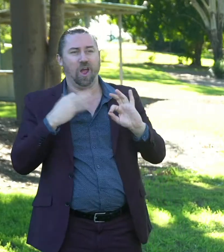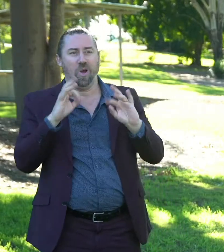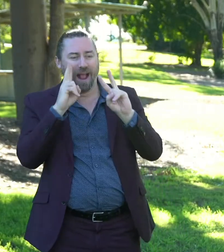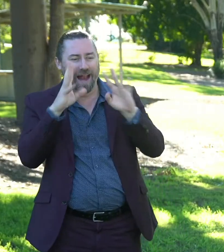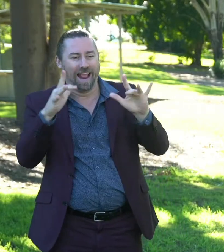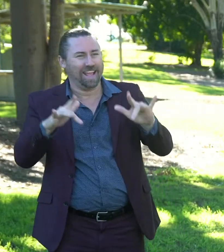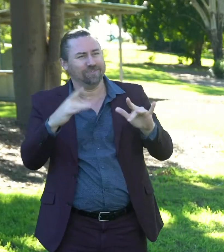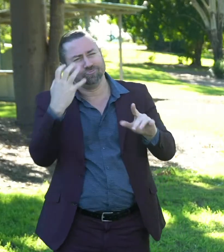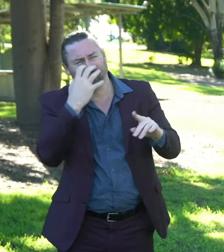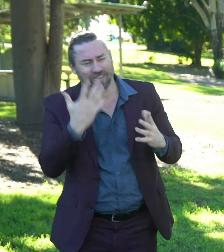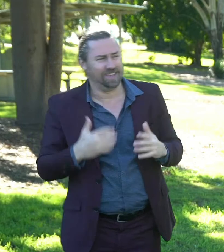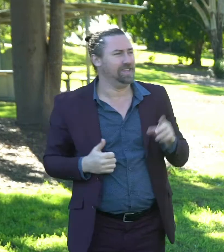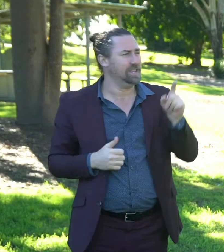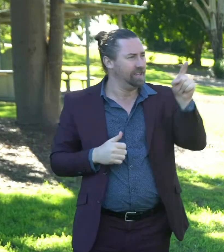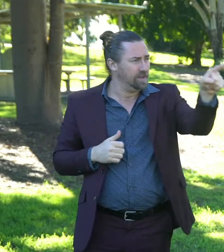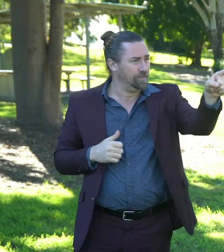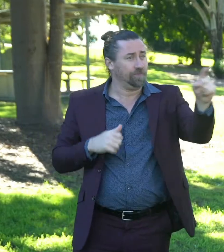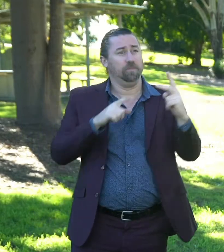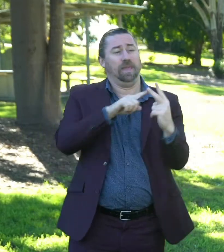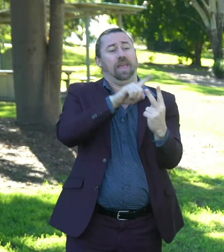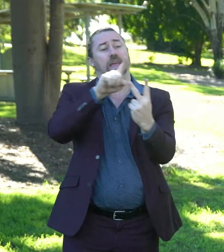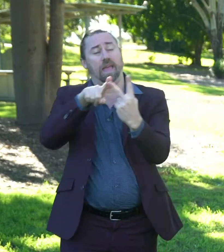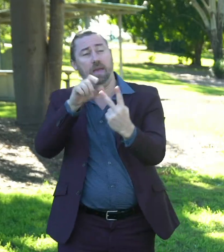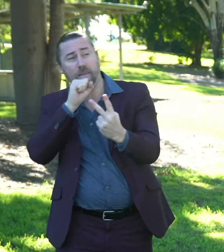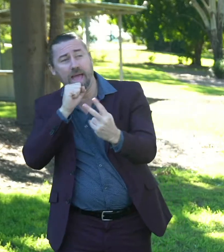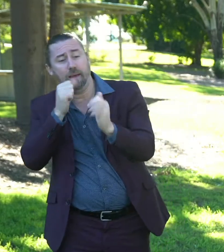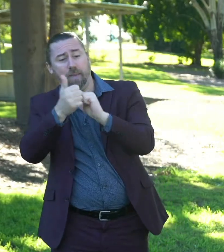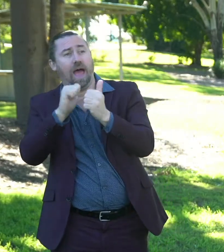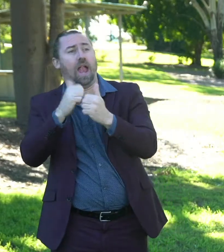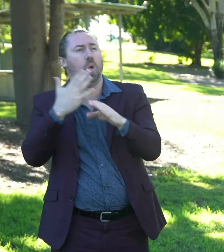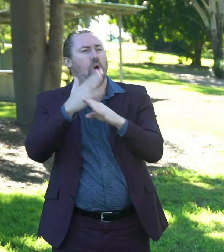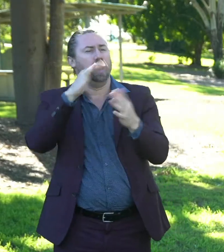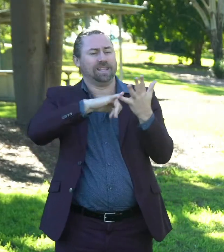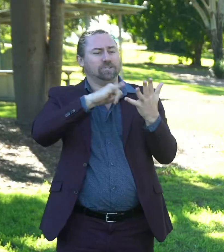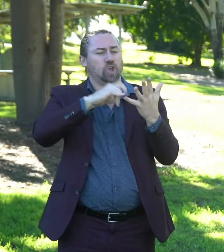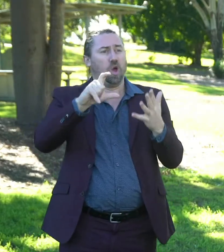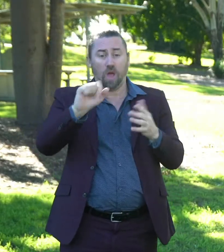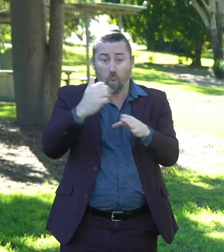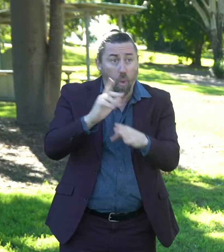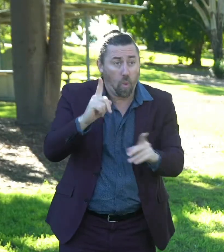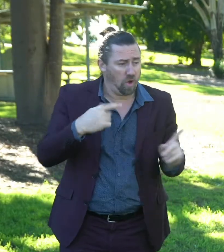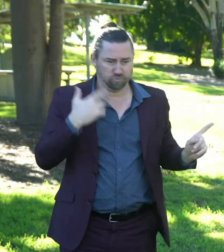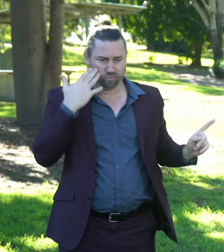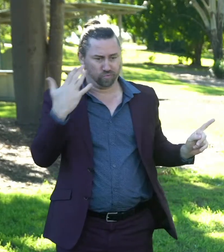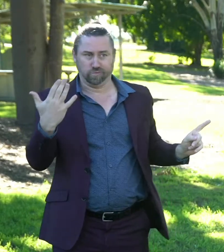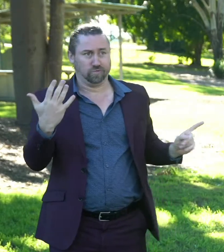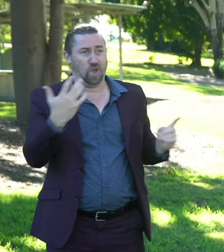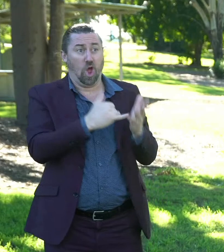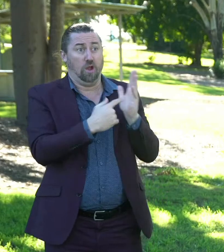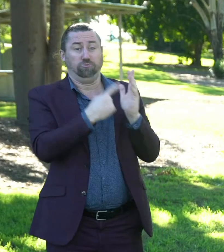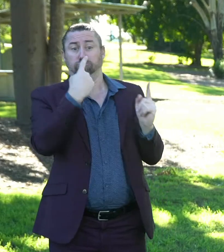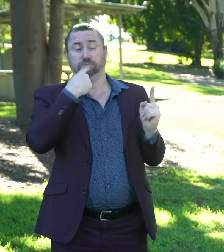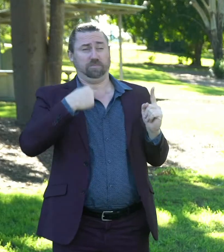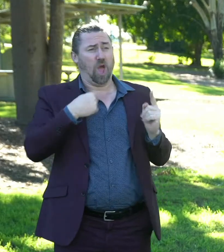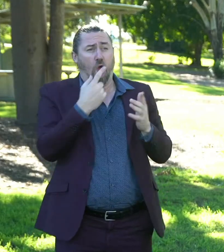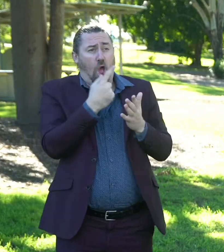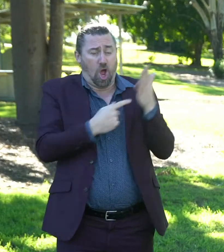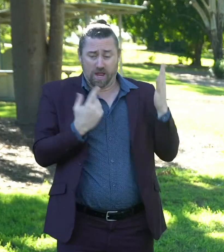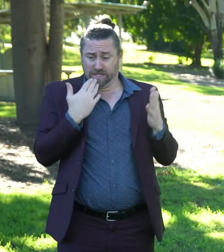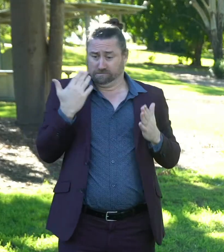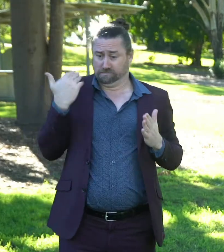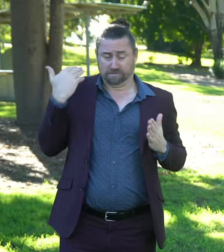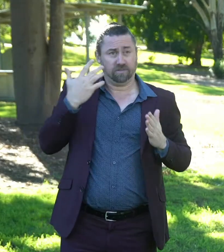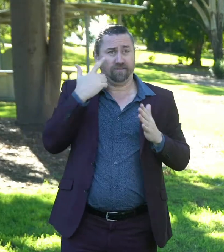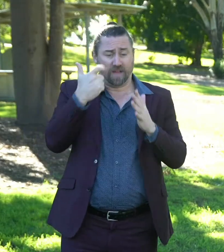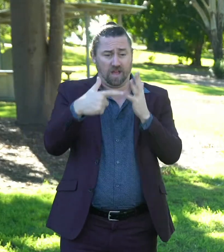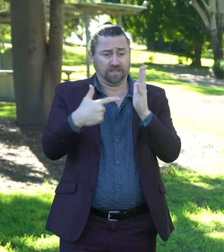stage. And her partner, did you say, he works on the Sunshine Coast? Yes, I don't know. I've just been given that preliminary information